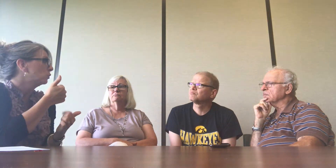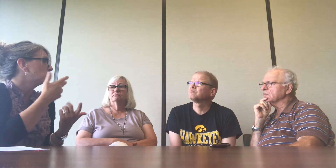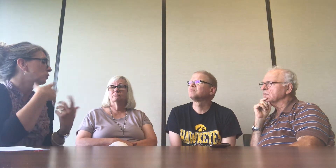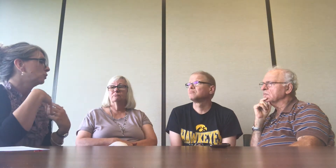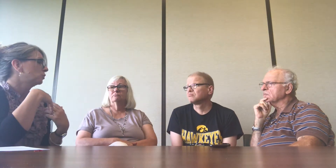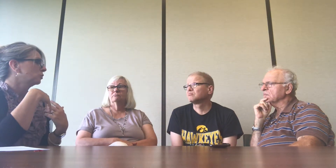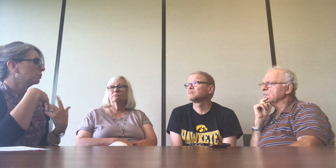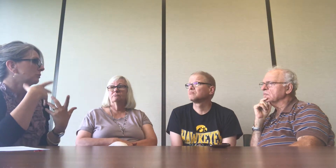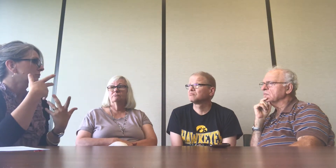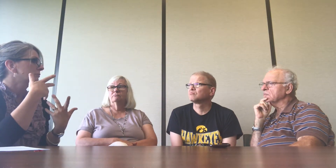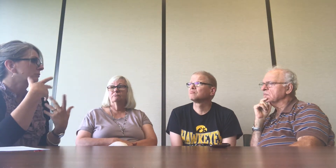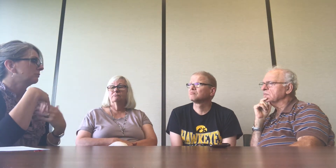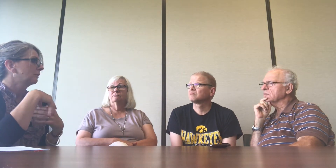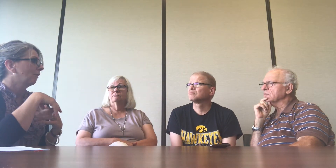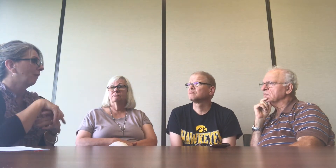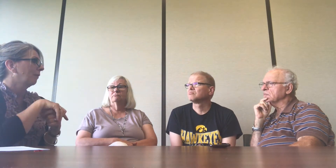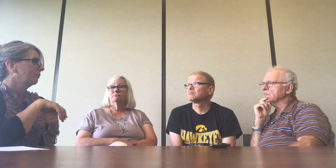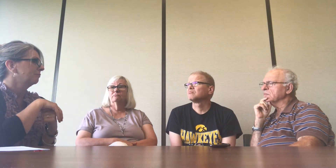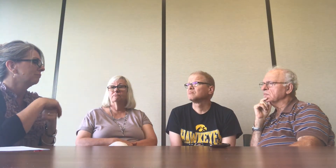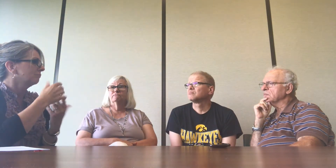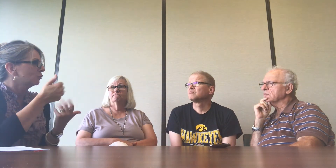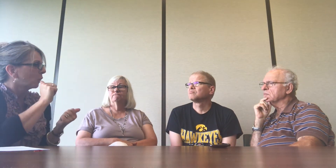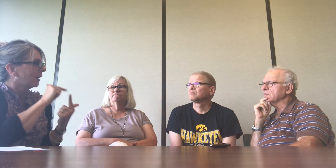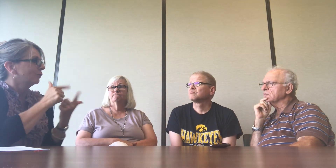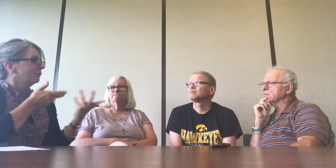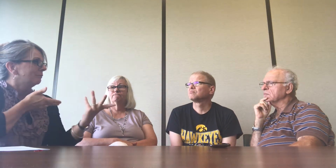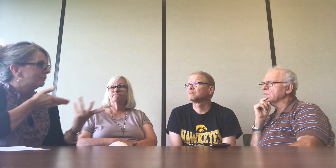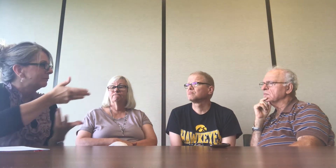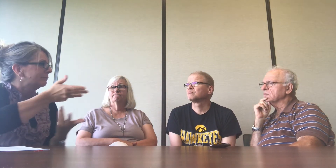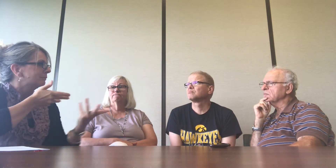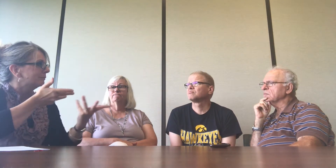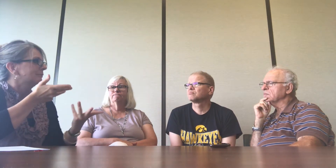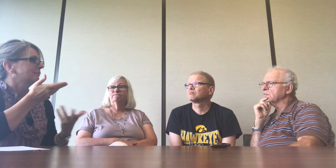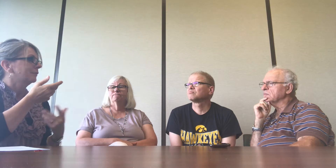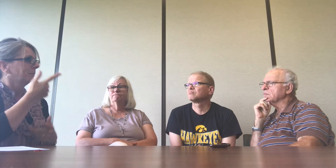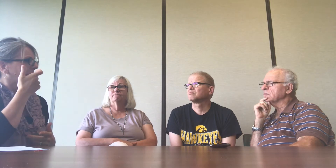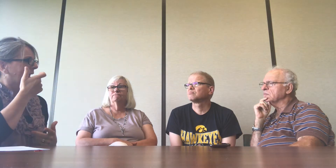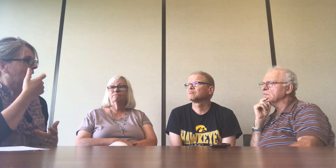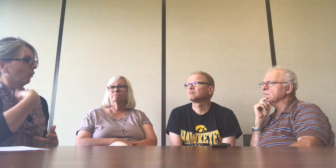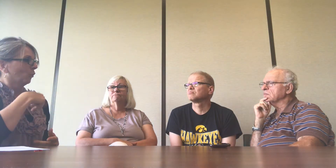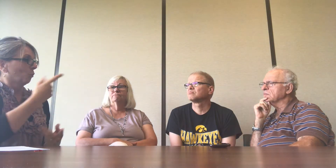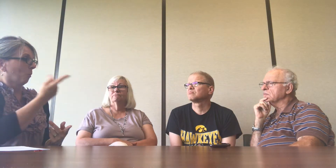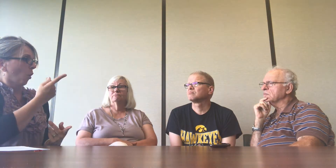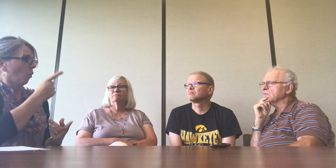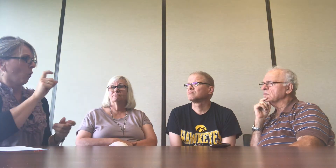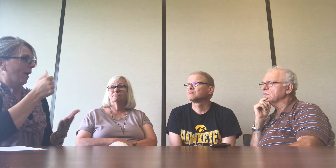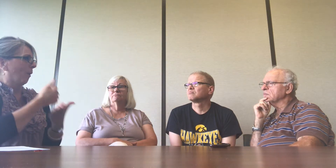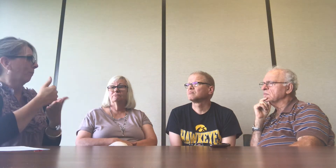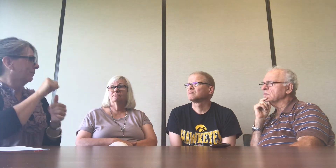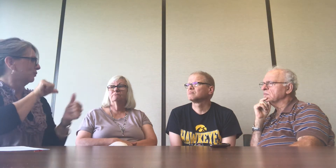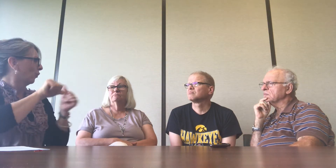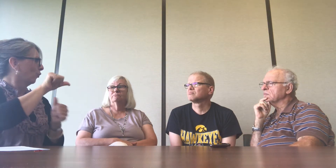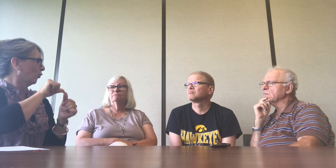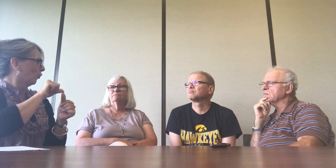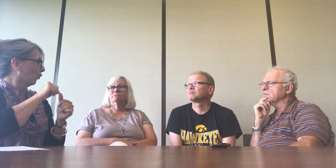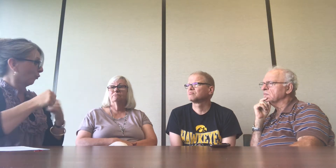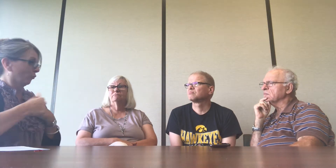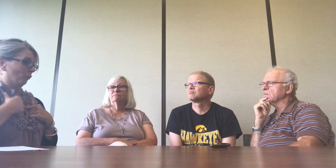enforcement and with the hospitals. So we, try to work together and help each